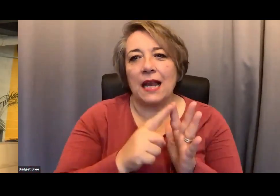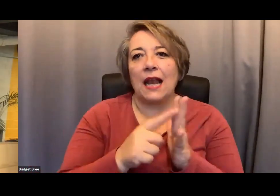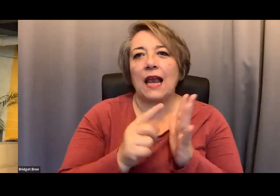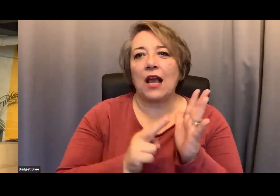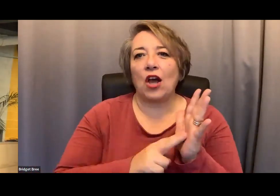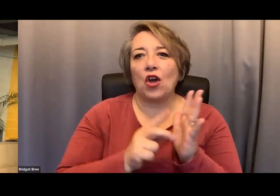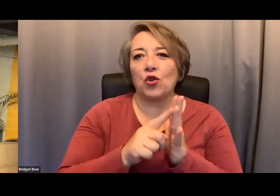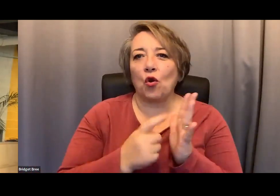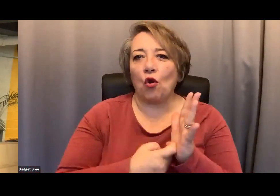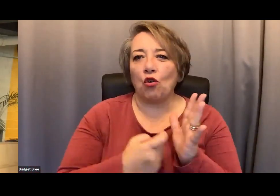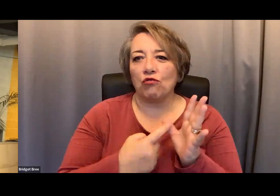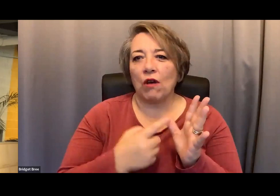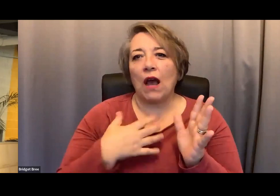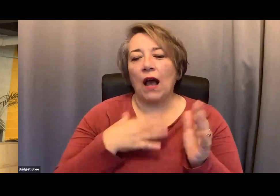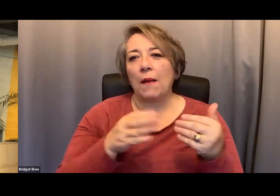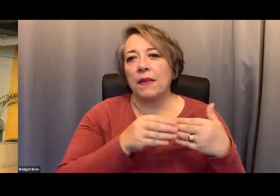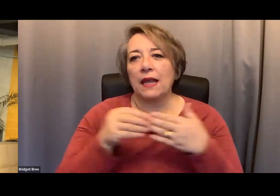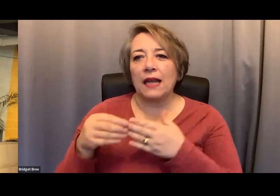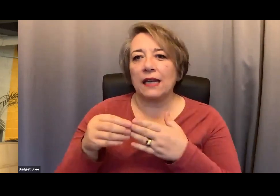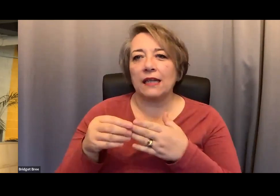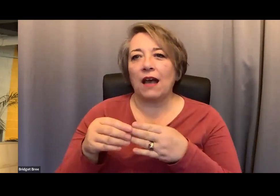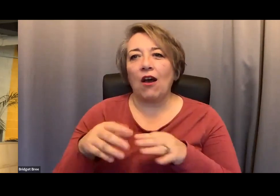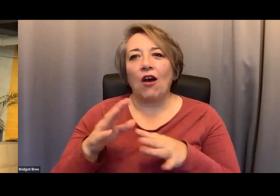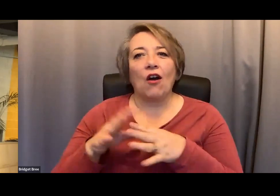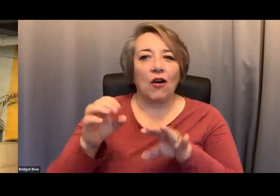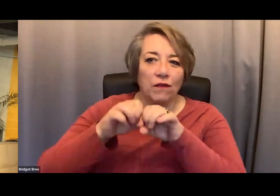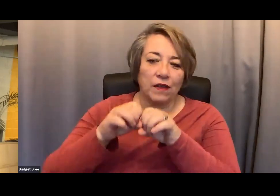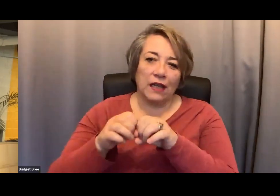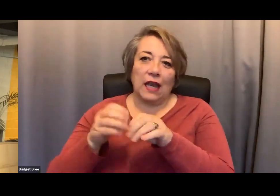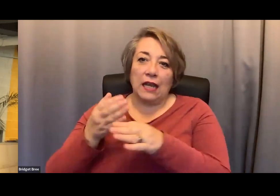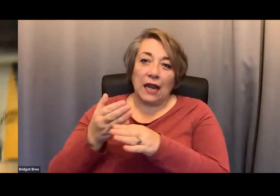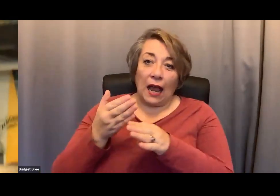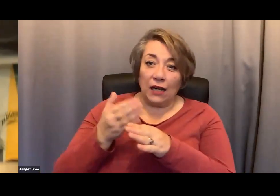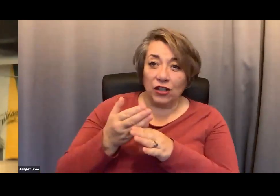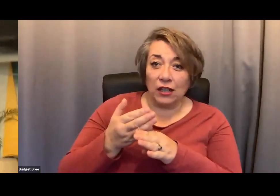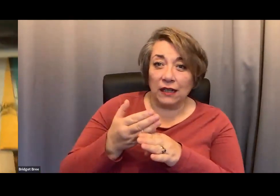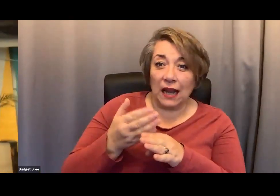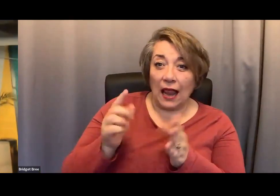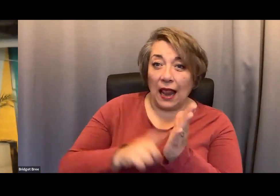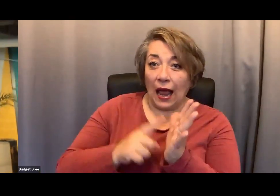at the Doughnut Economics Action Lab, and I am calling live from the London